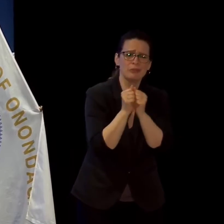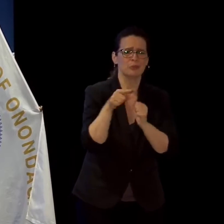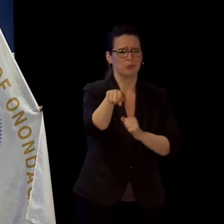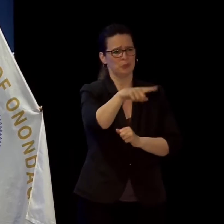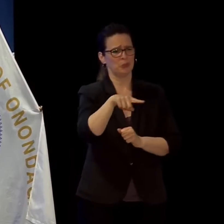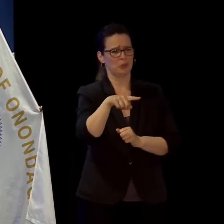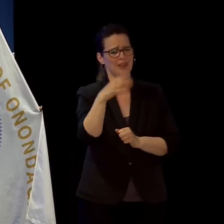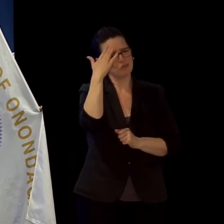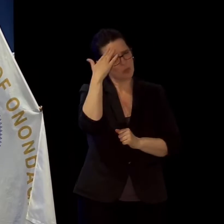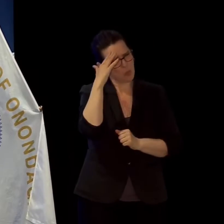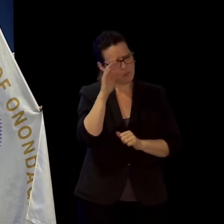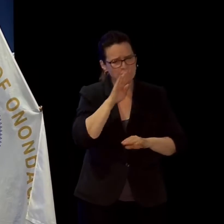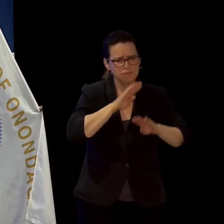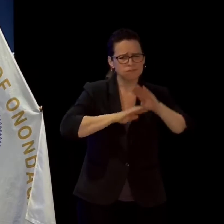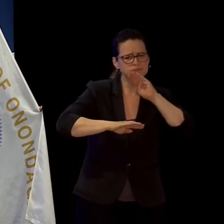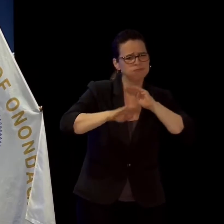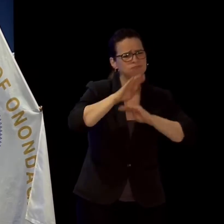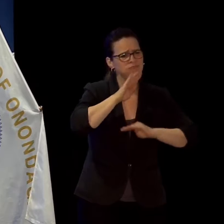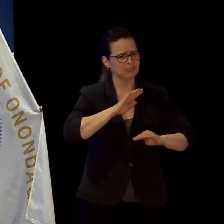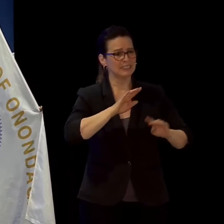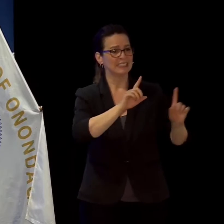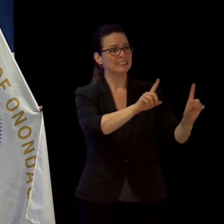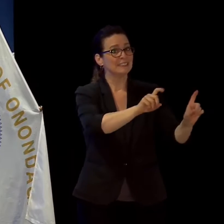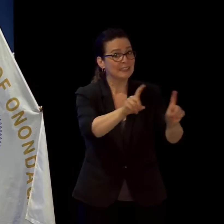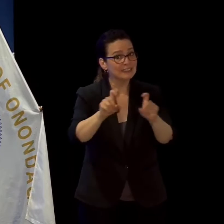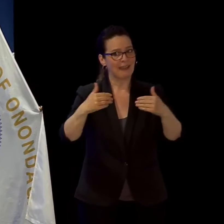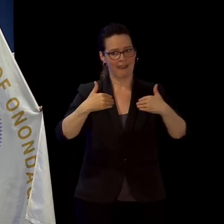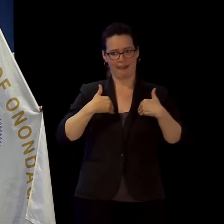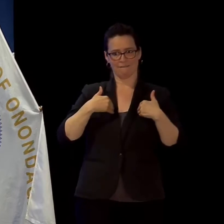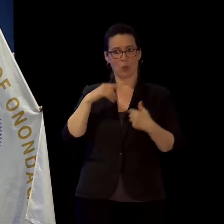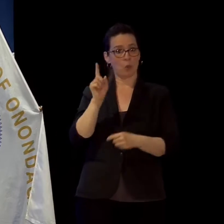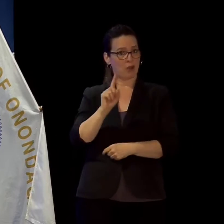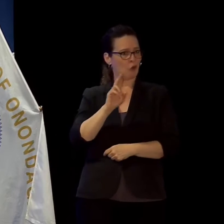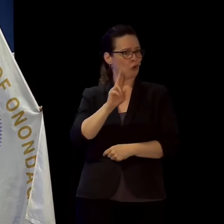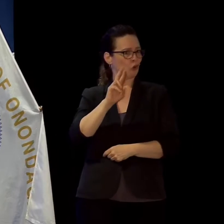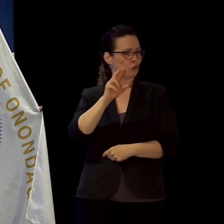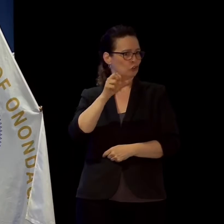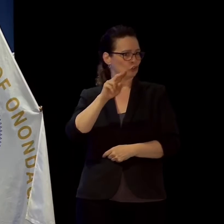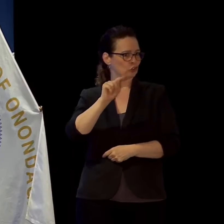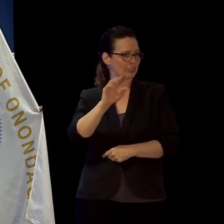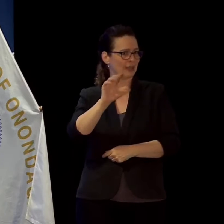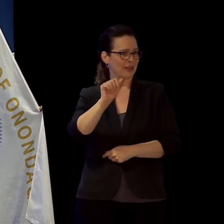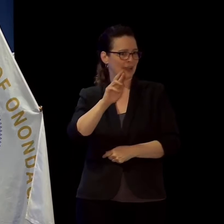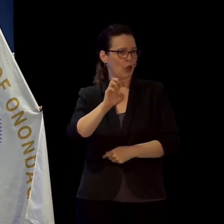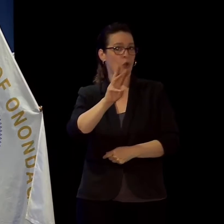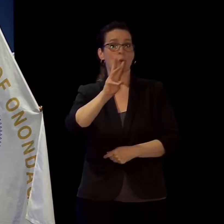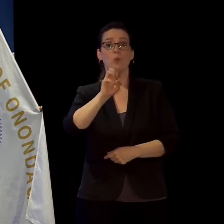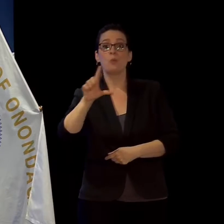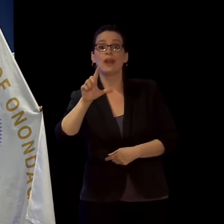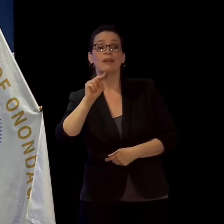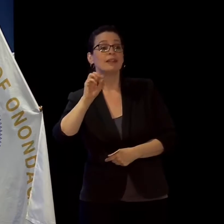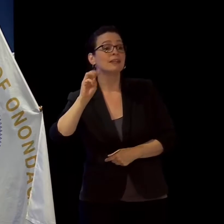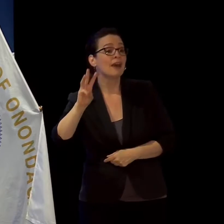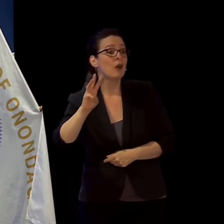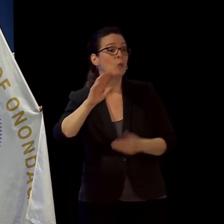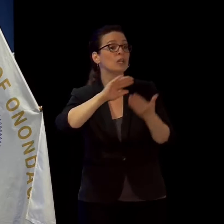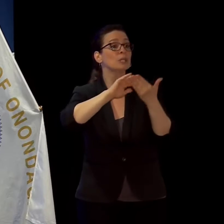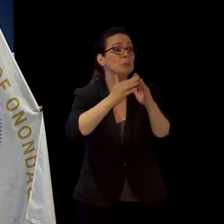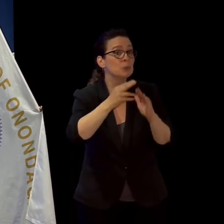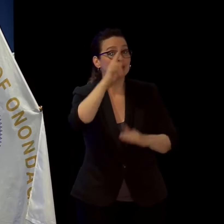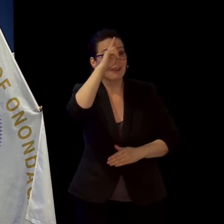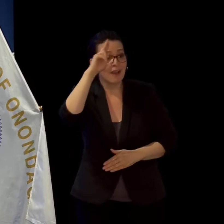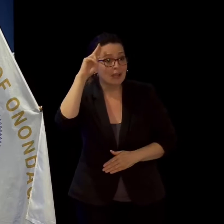testing capacity at your urgent cares, well nows, the fairgrounds, community hospital, doctor's offices. We have